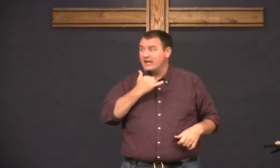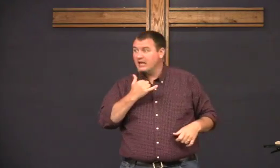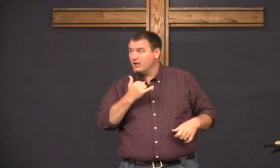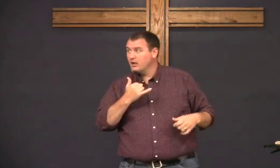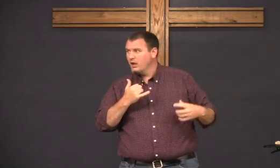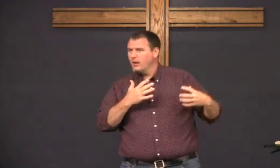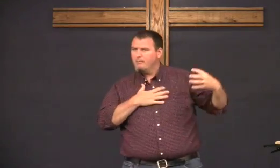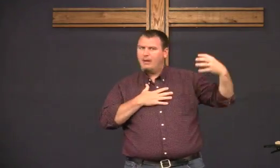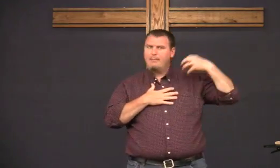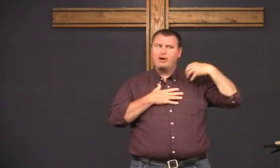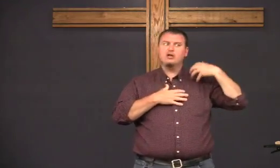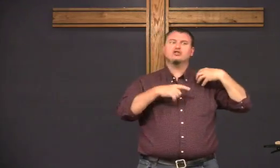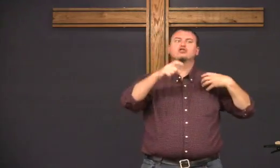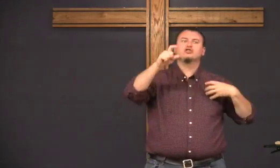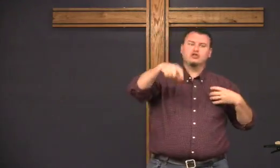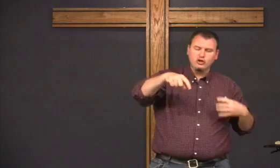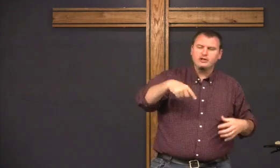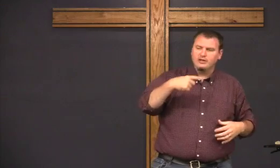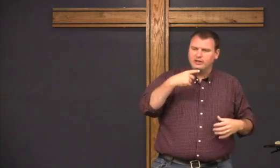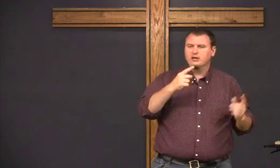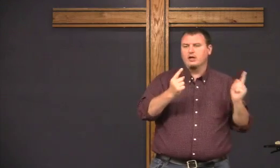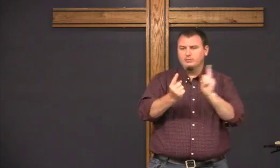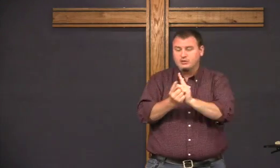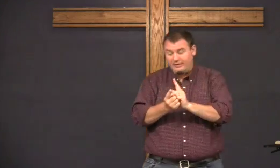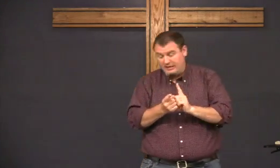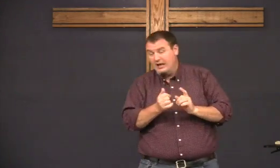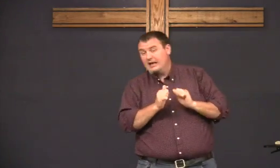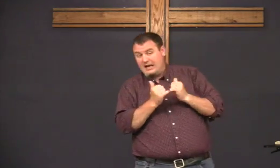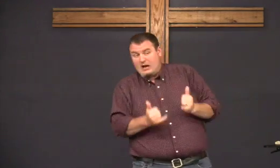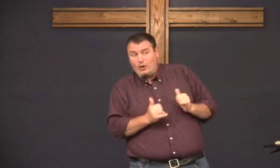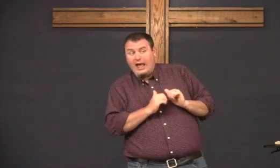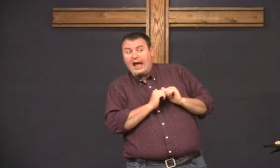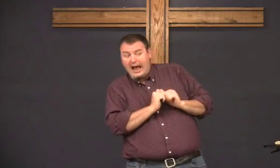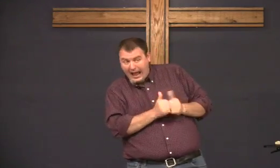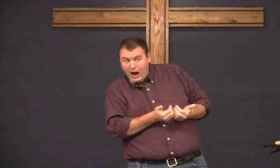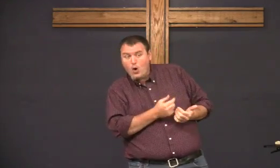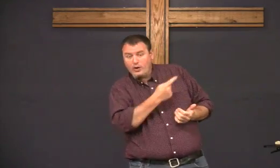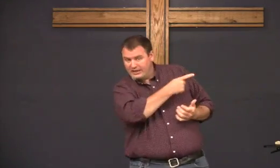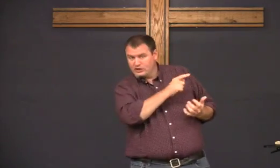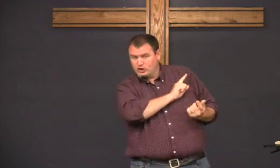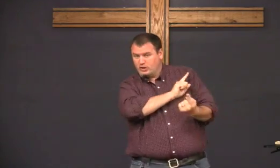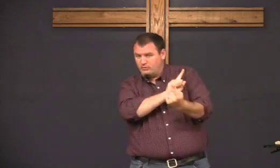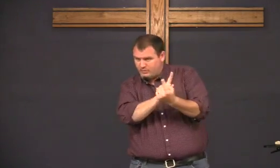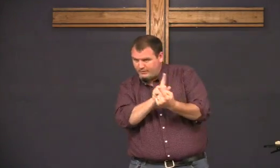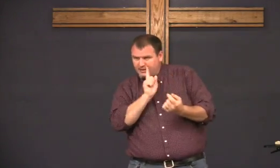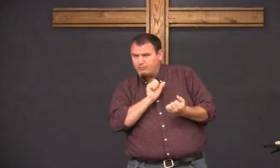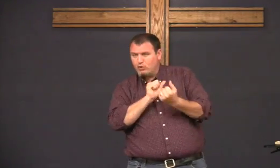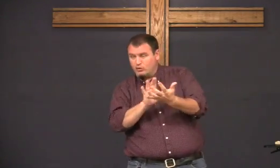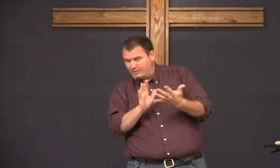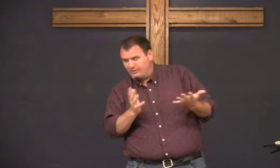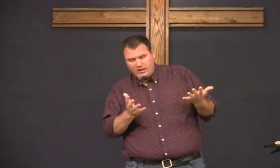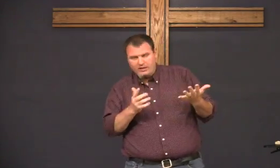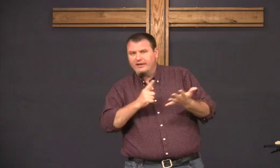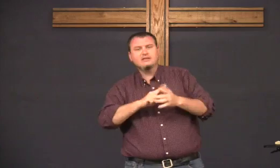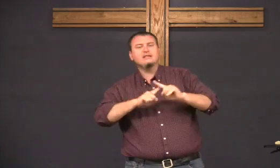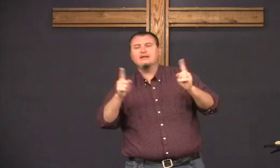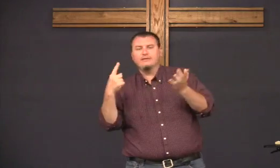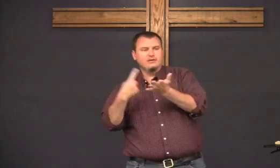mistake, my boss should come to me. Now, how he should come to me and approach me, that's a different